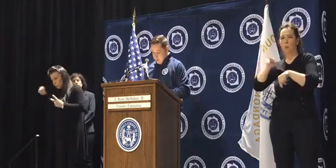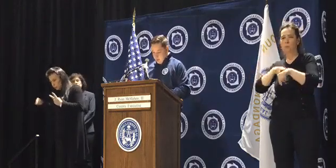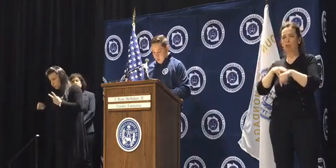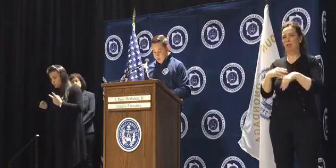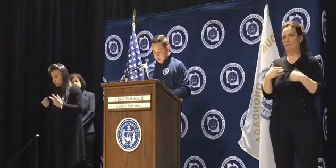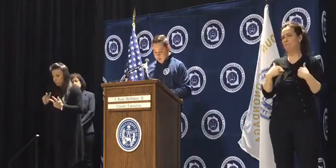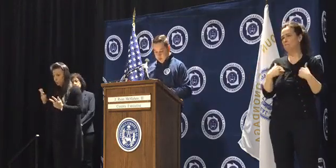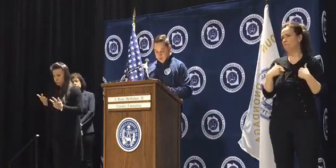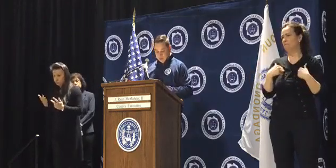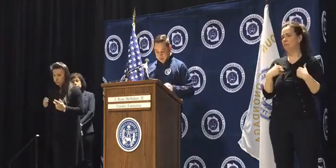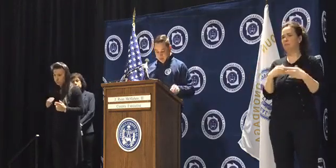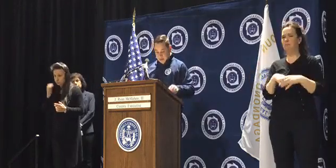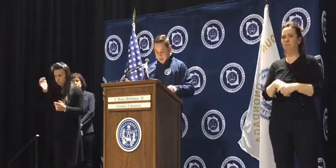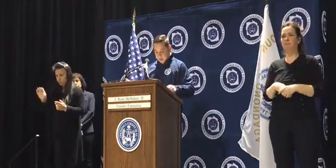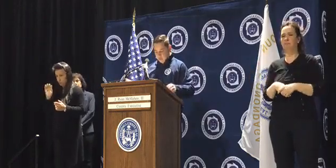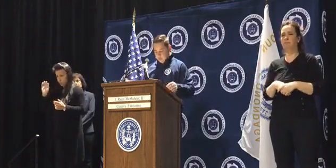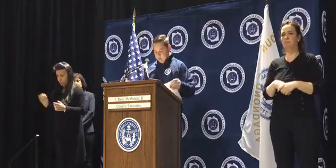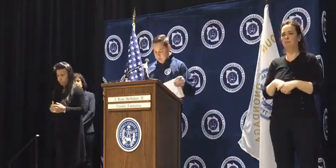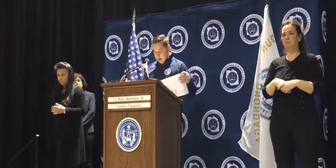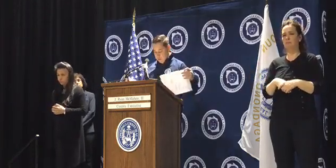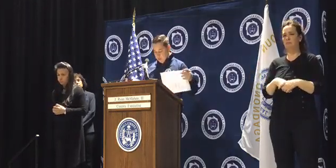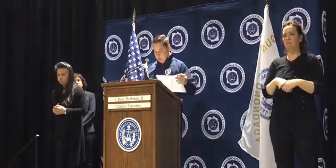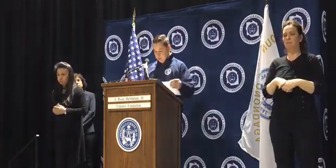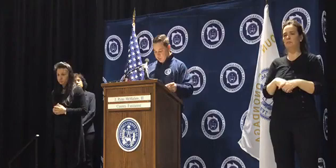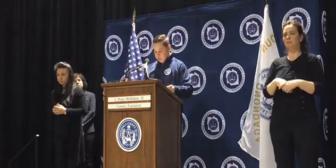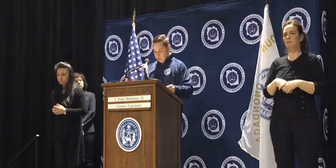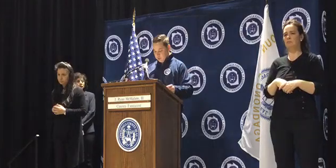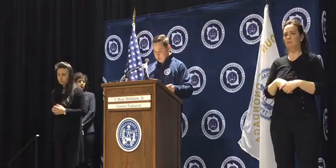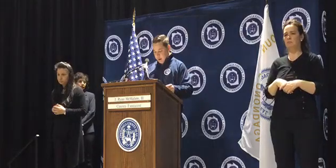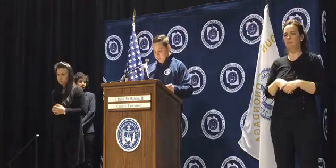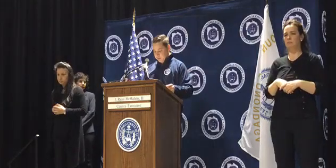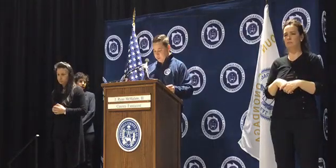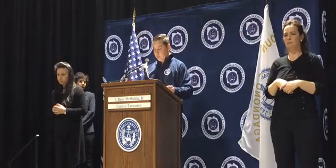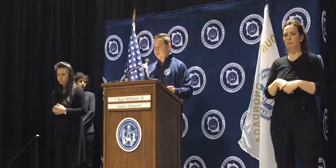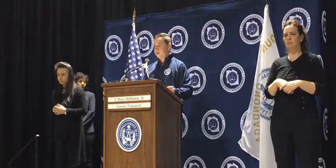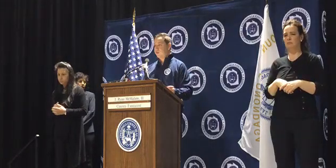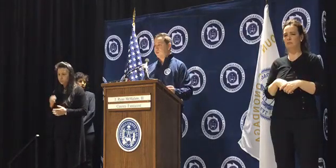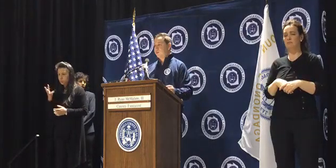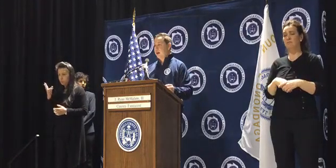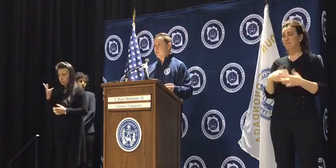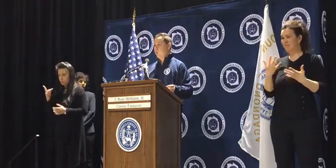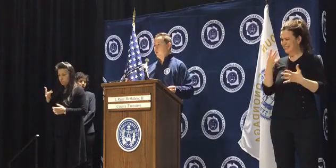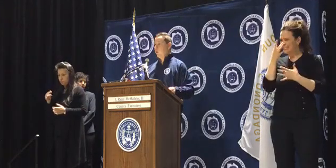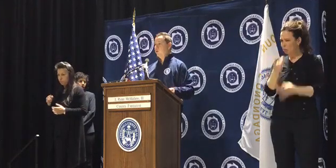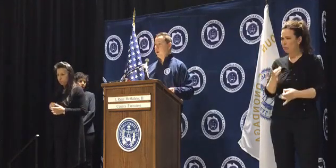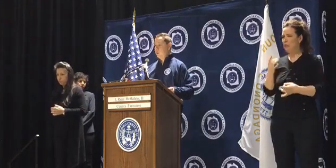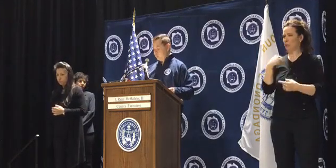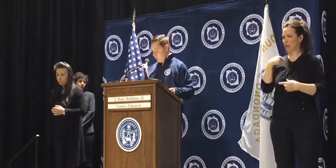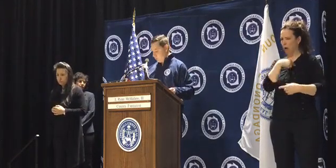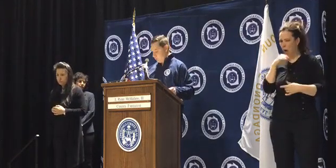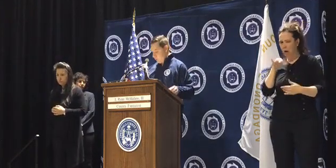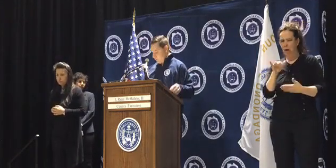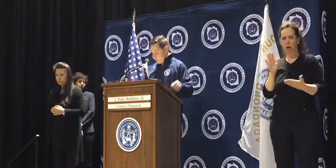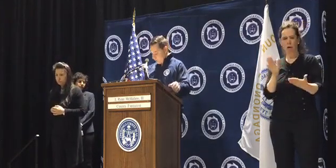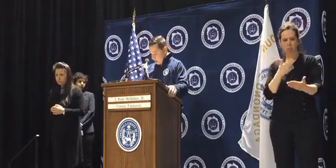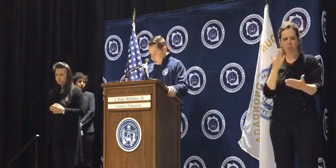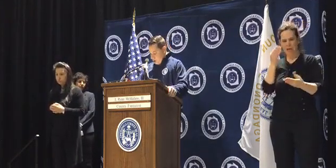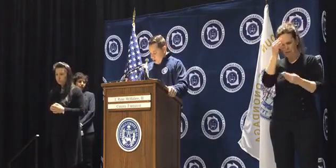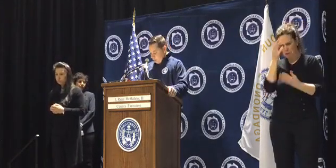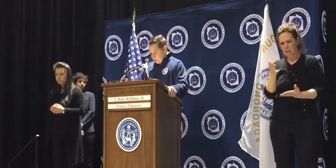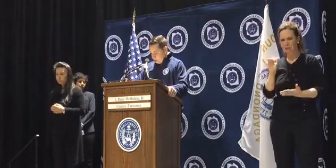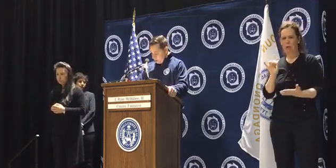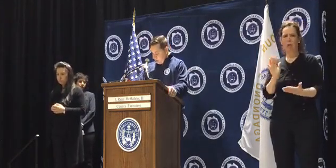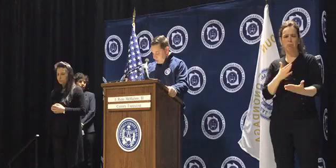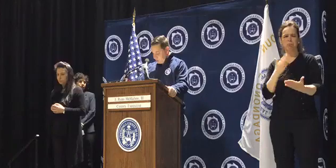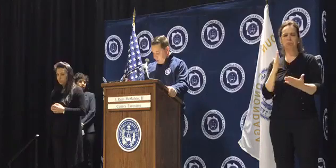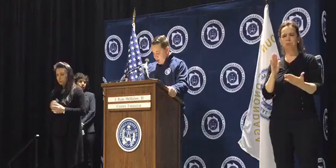Okay? One of the interesting things, the data that we're seeing now, which we think is promising, but we'll see if this data point holds up over the next few days.